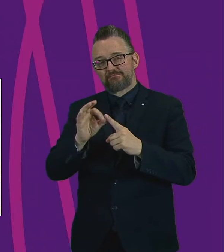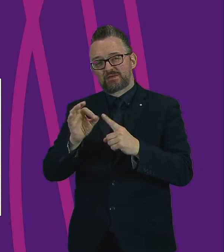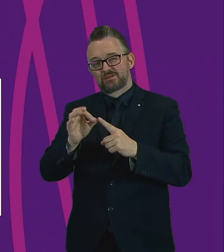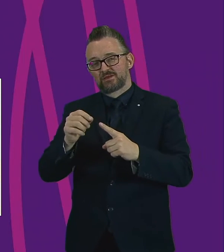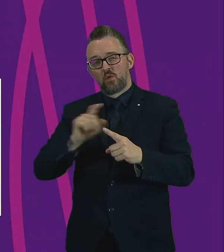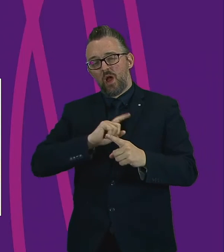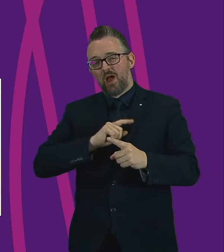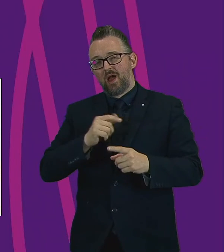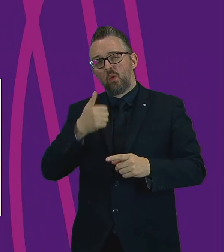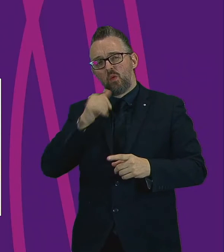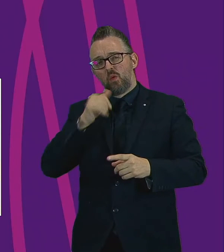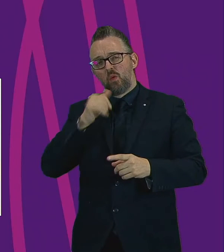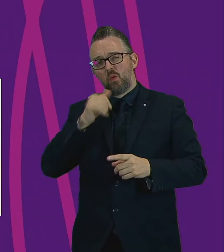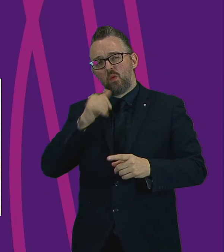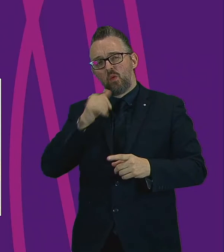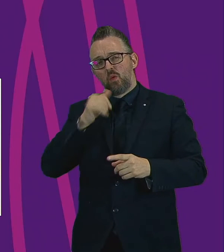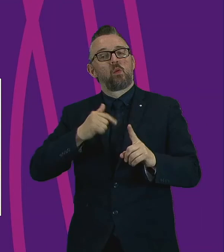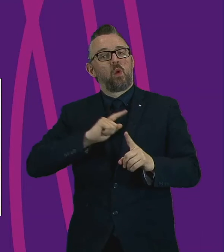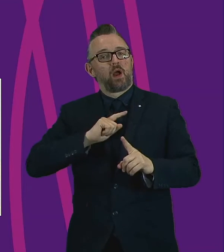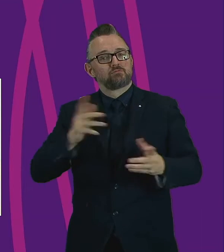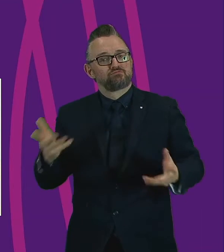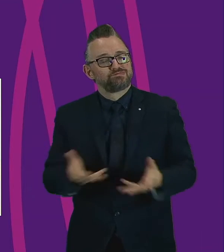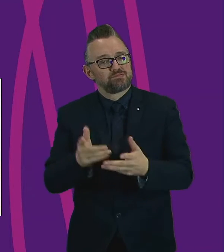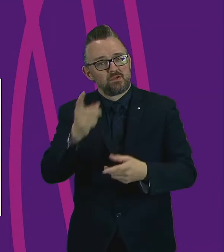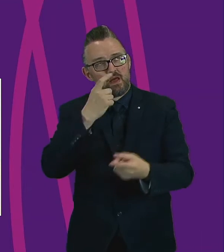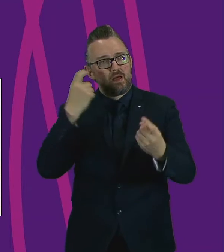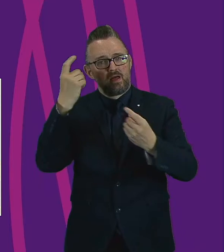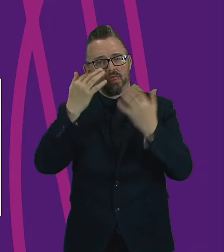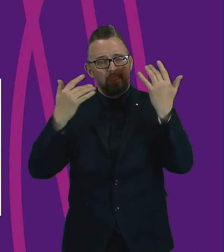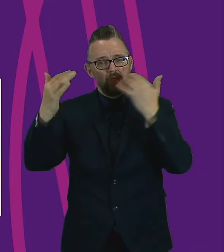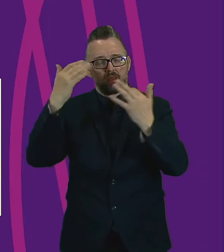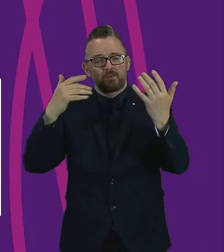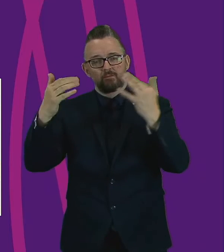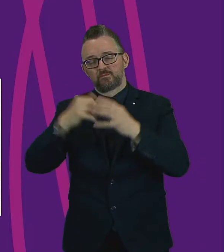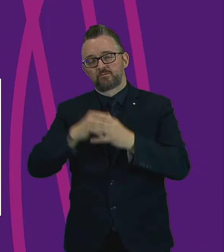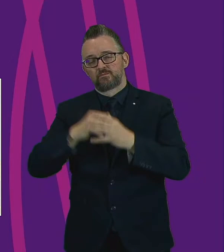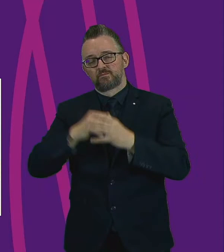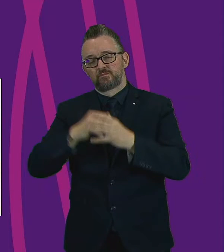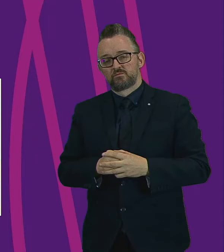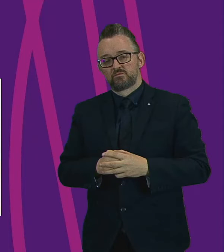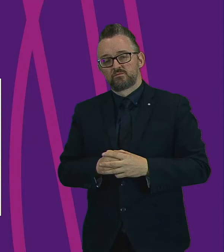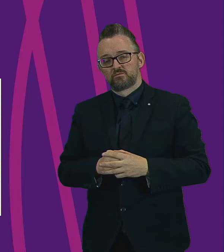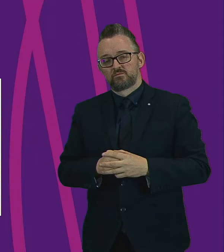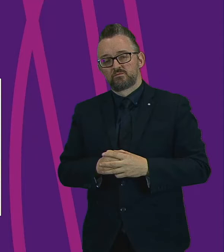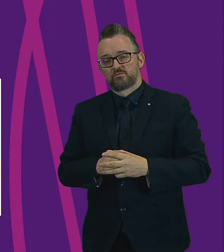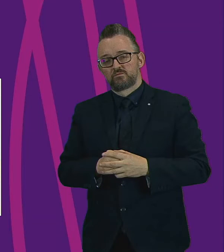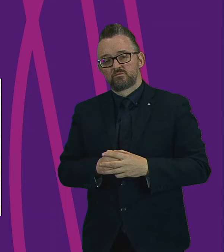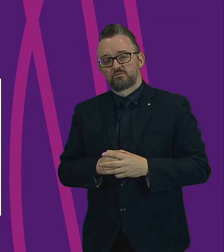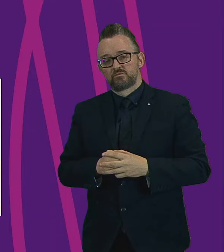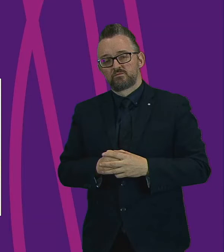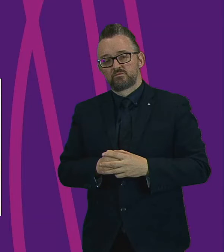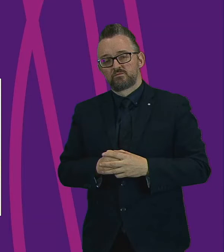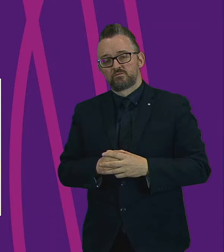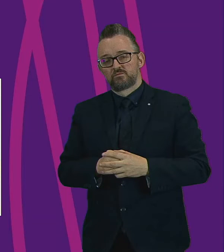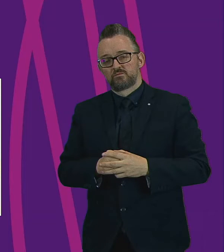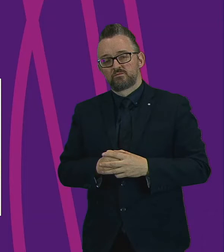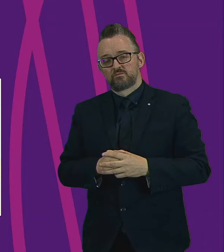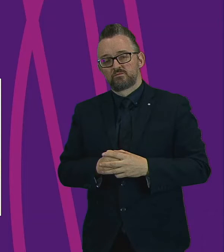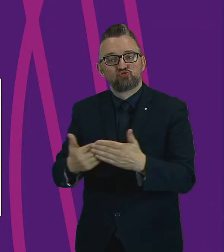thinking of what we might be doing. Let's direct our help to new ideas